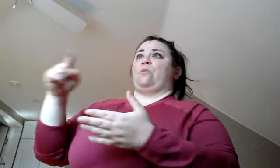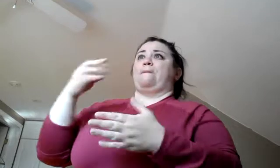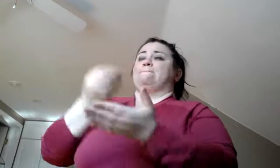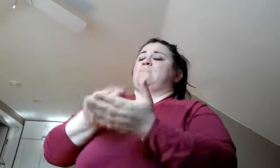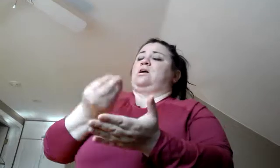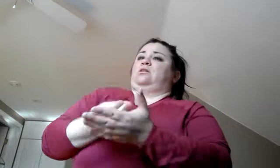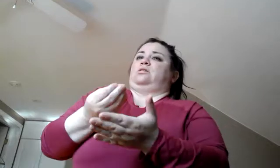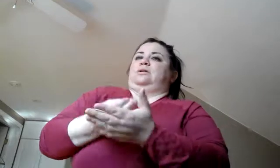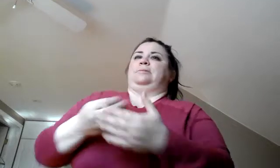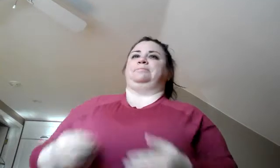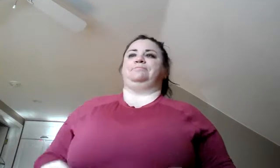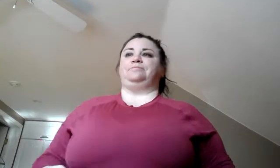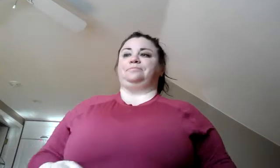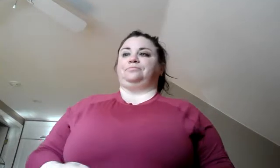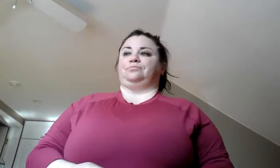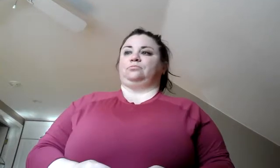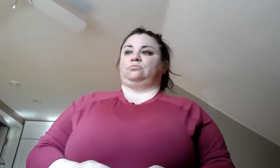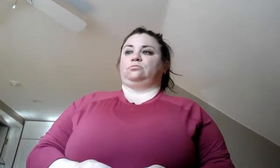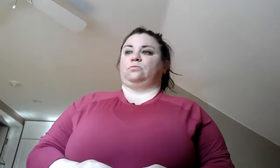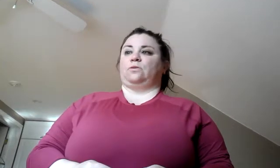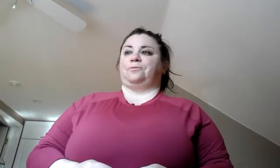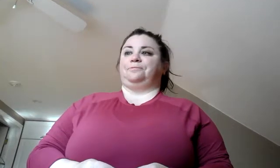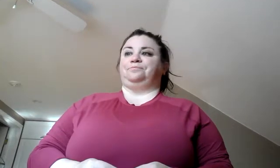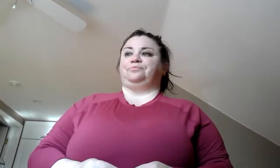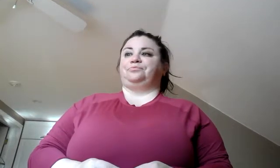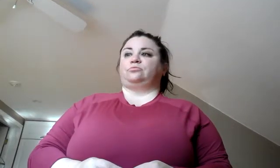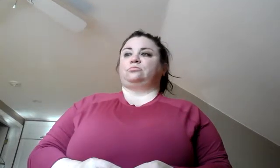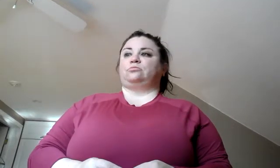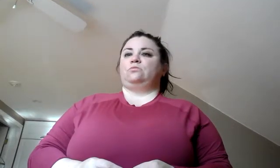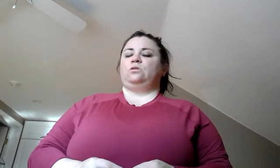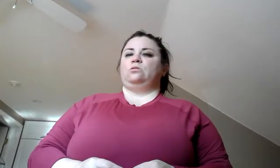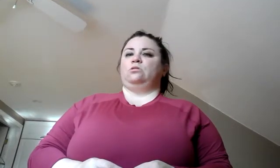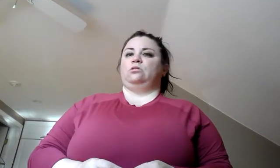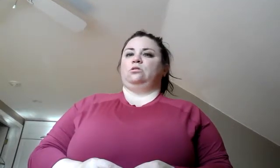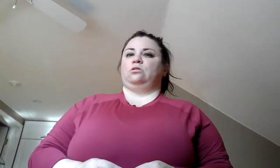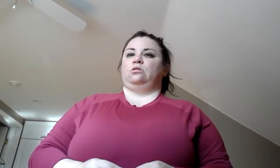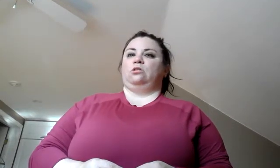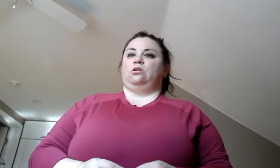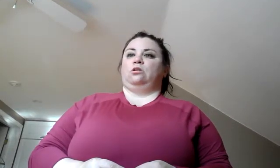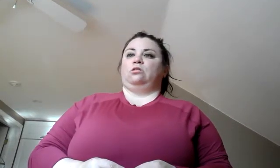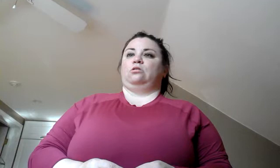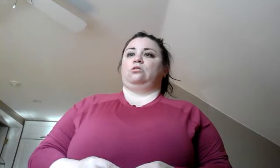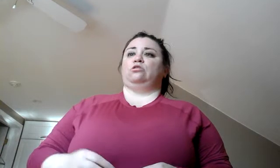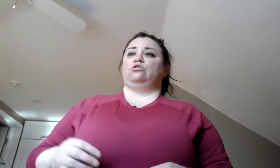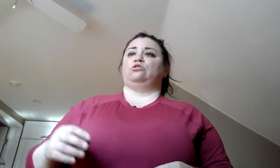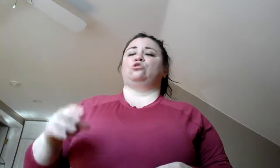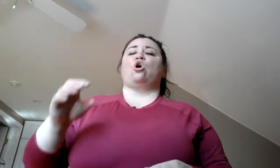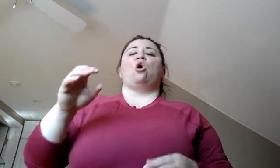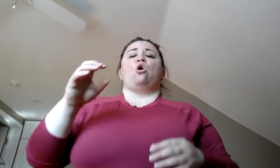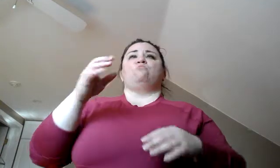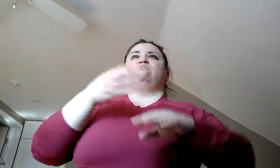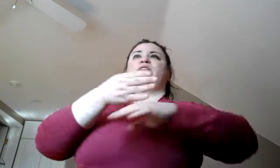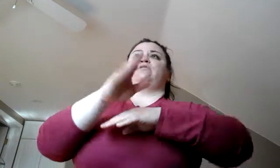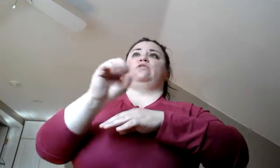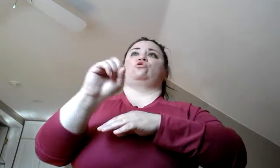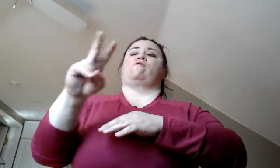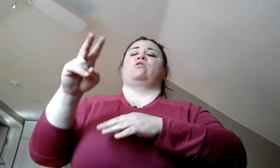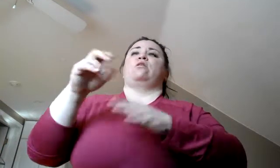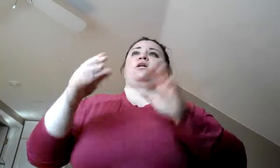definitely fit into that equation. So, after the Soviet Union left, basically the United States